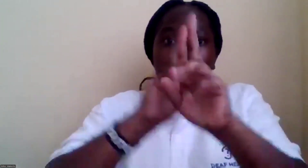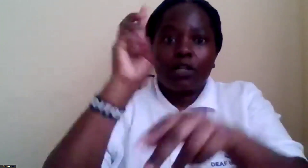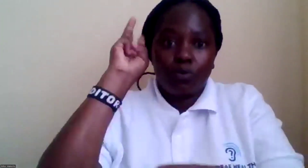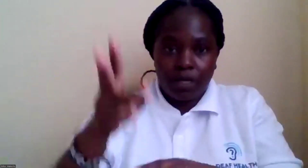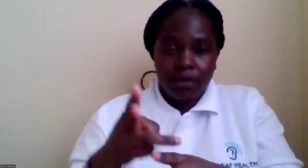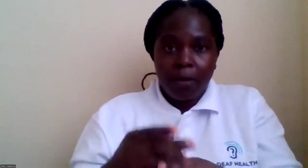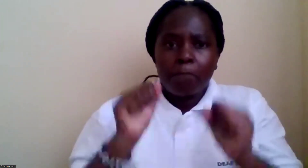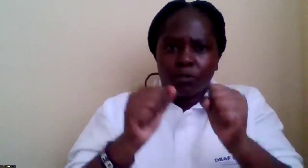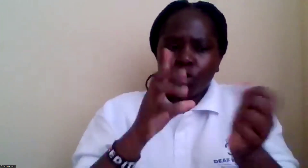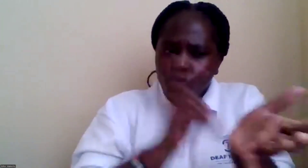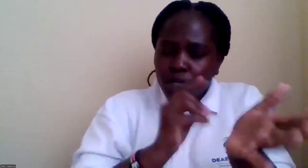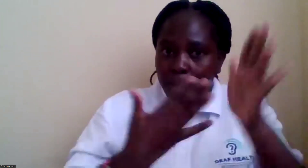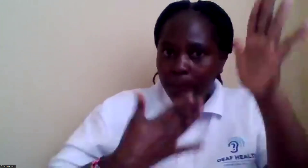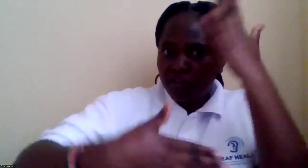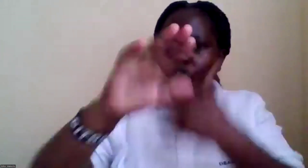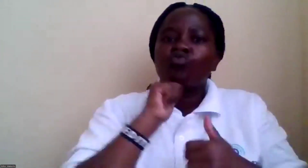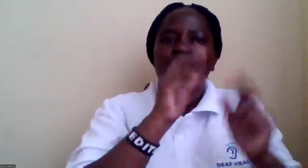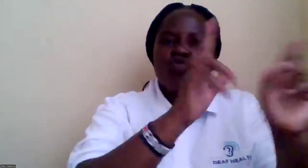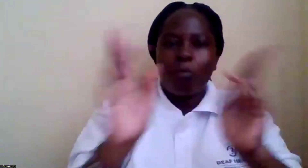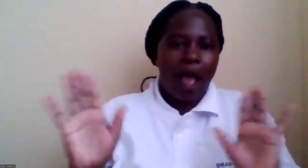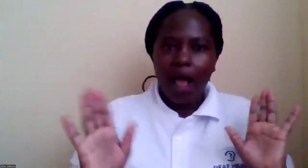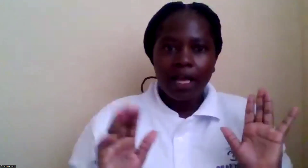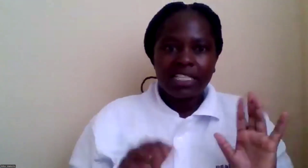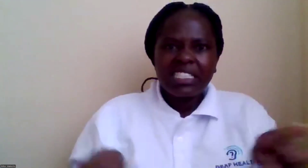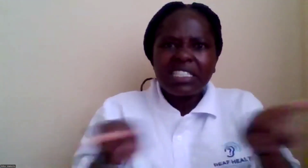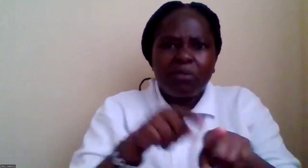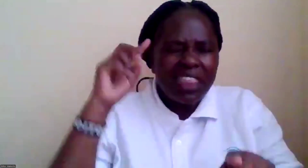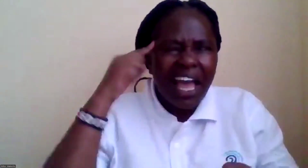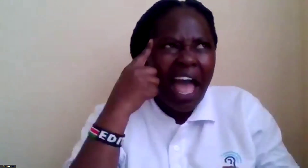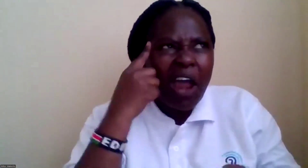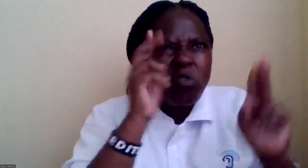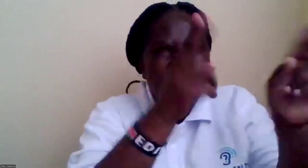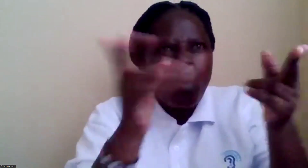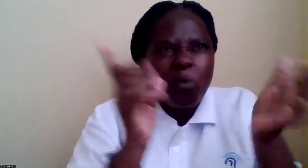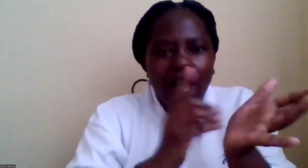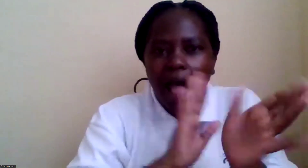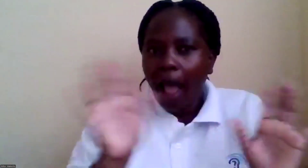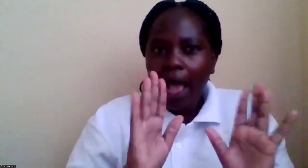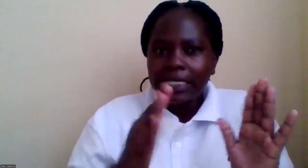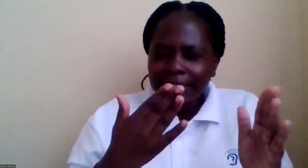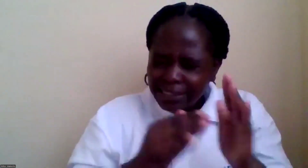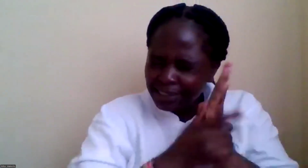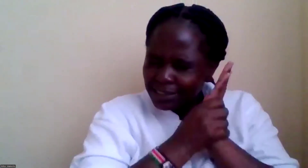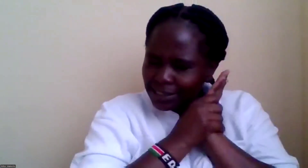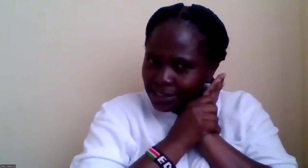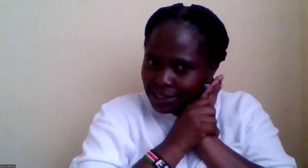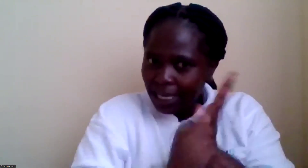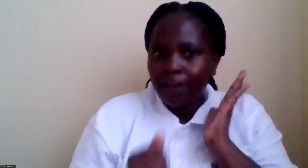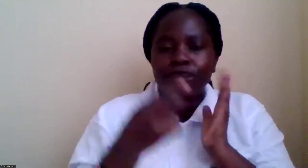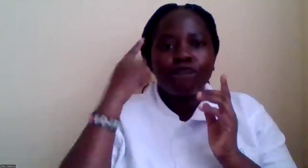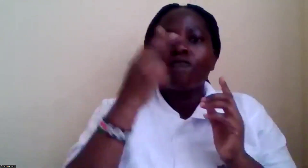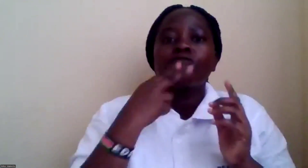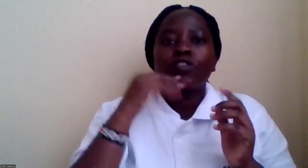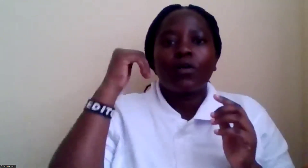possible, even a specialist, right? That really helps just for that continuity. Truly, as long as you're going to a good